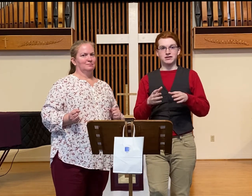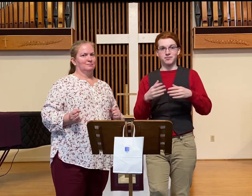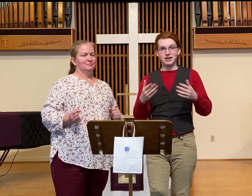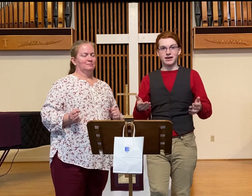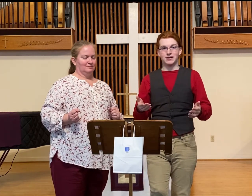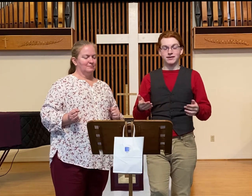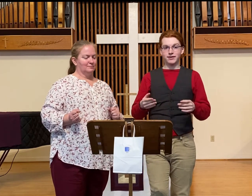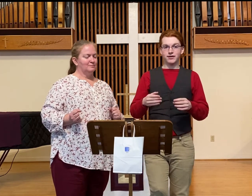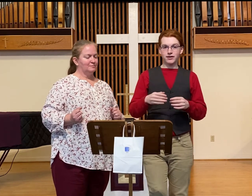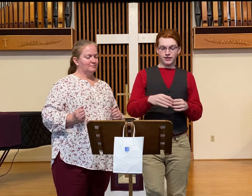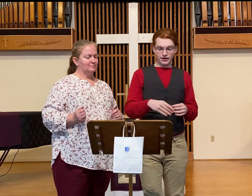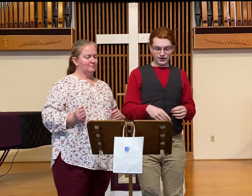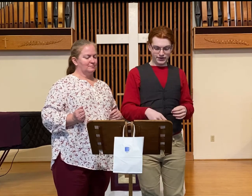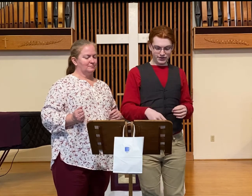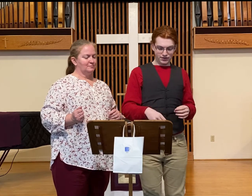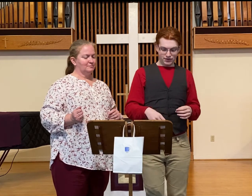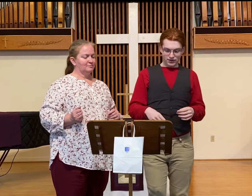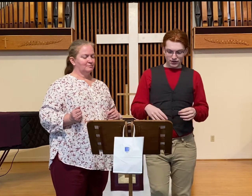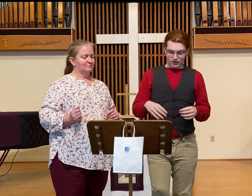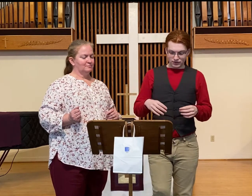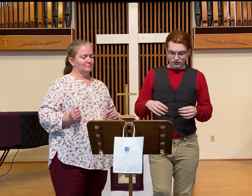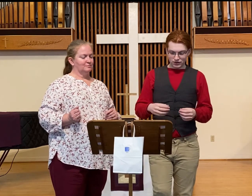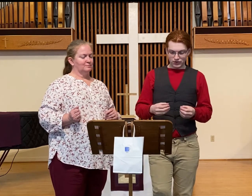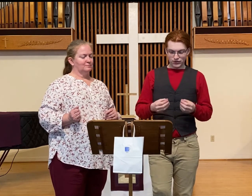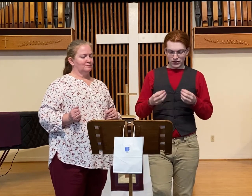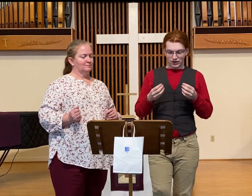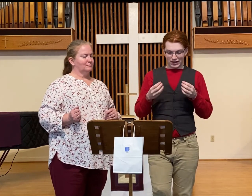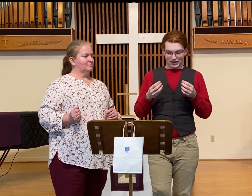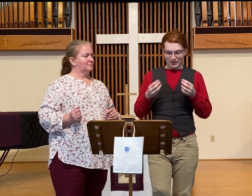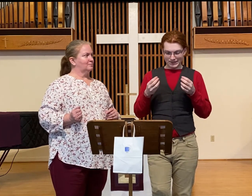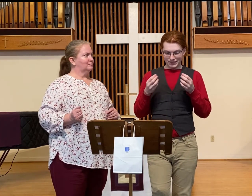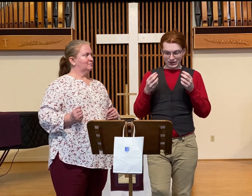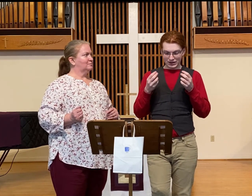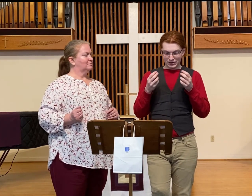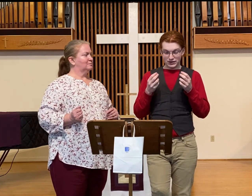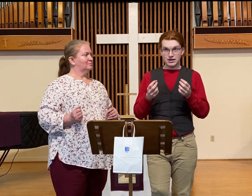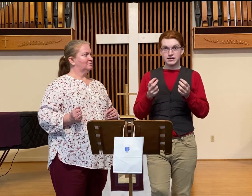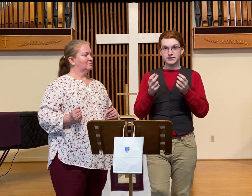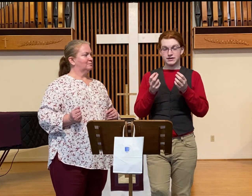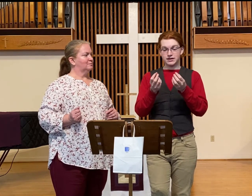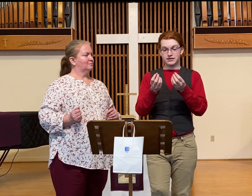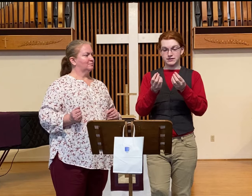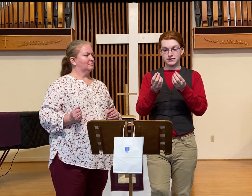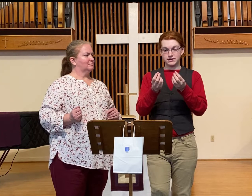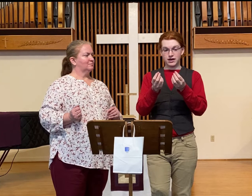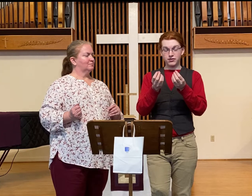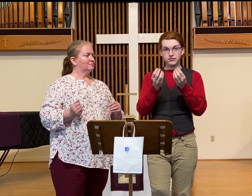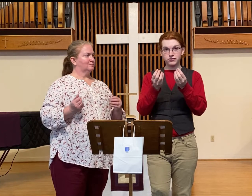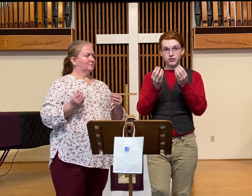the planet. This is how you do